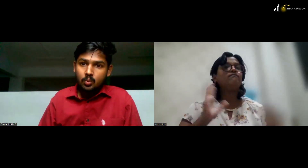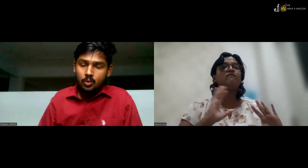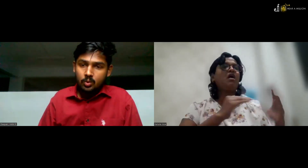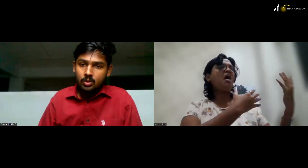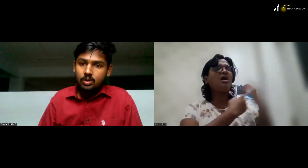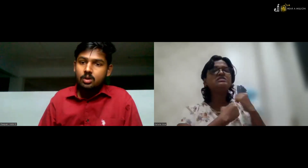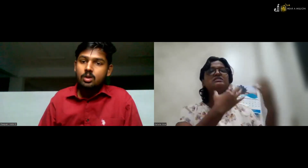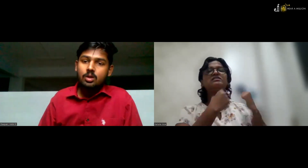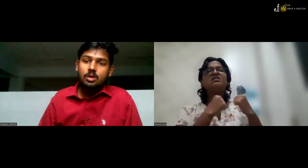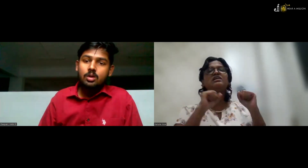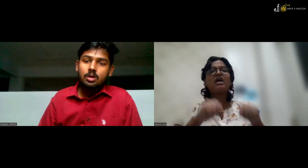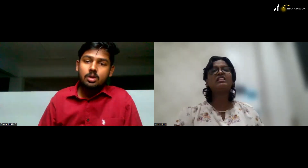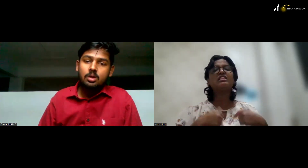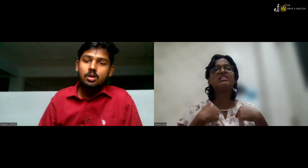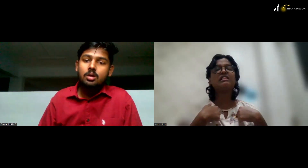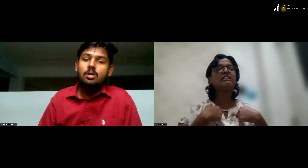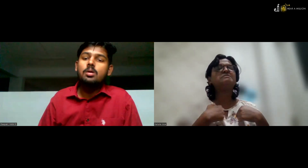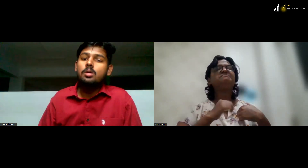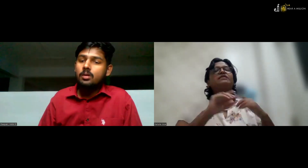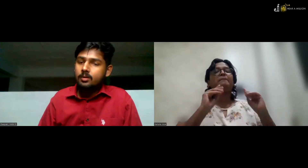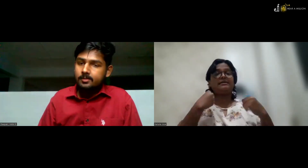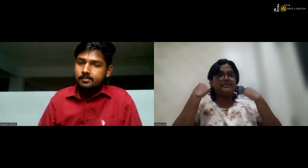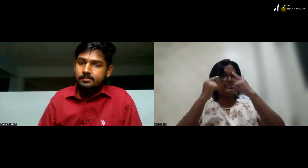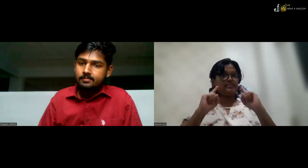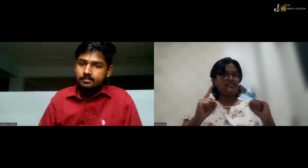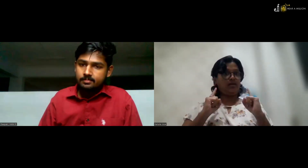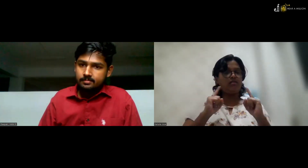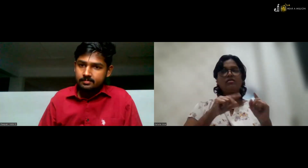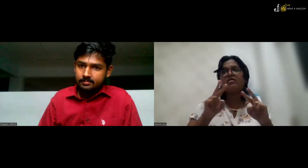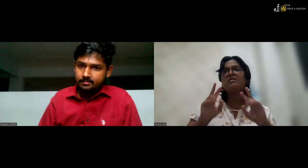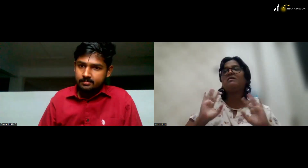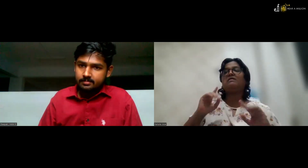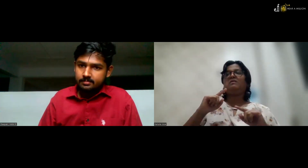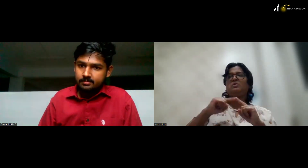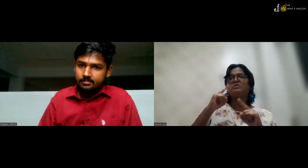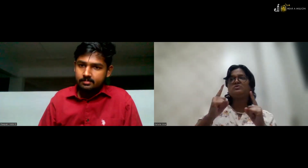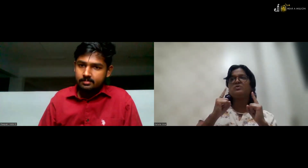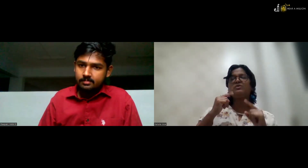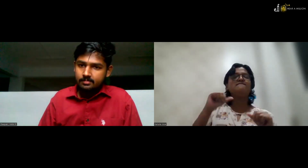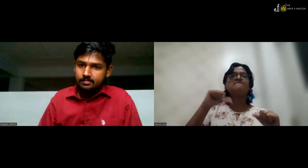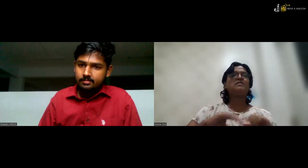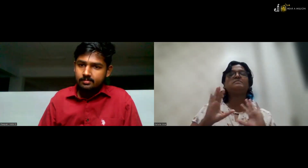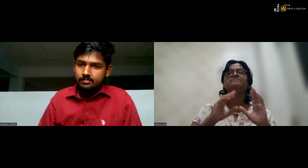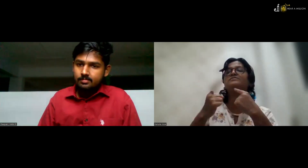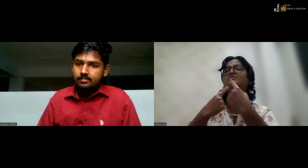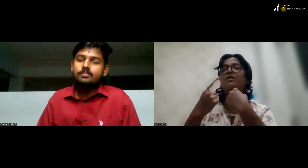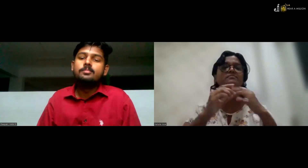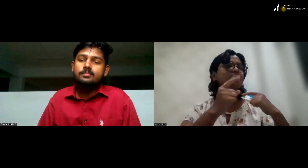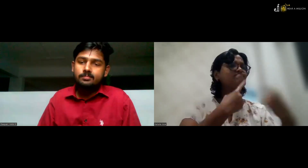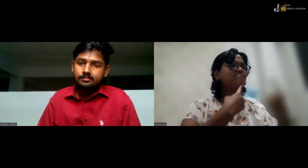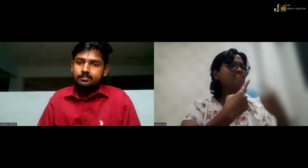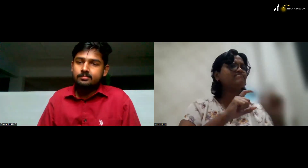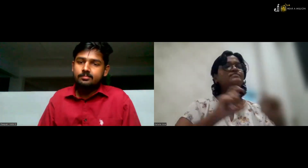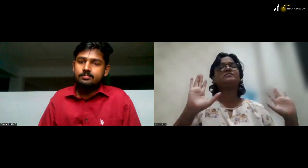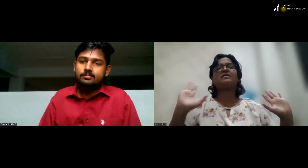happened 3 to 4 times with me. You know, they then I could become an easy prey for them. If I would have a fair space, then